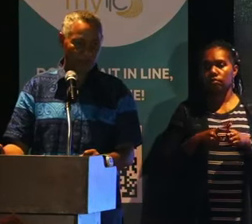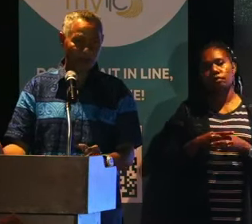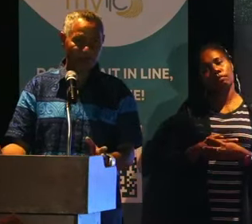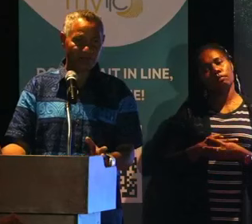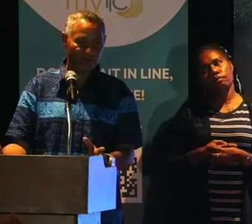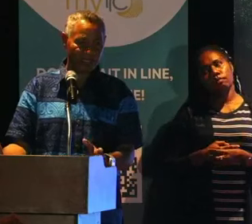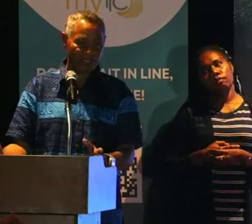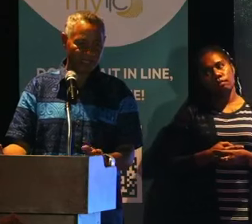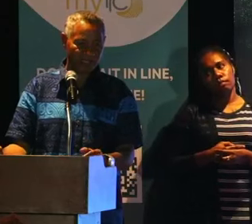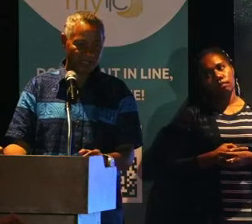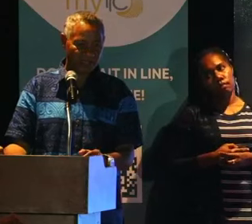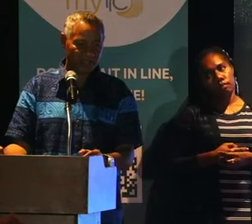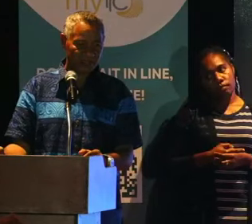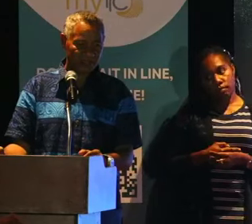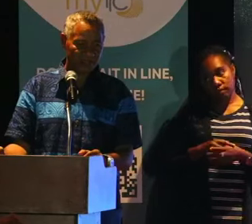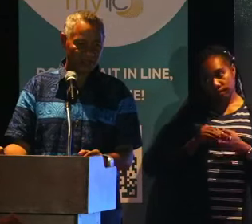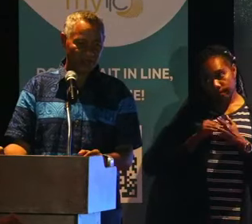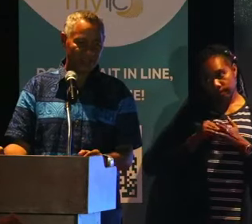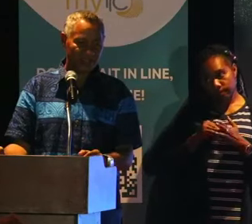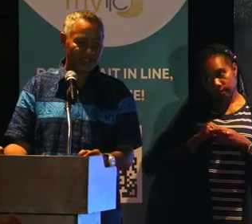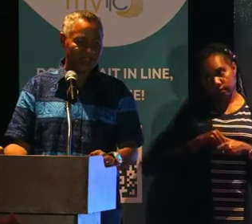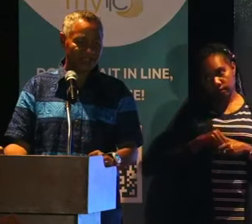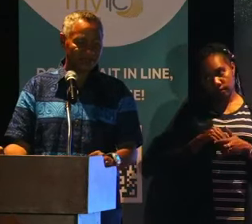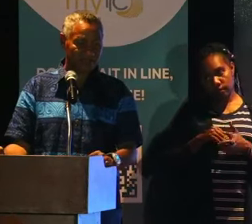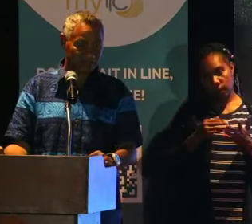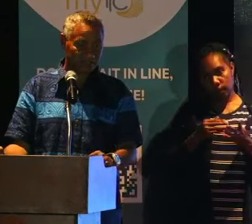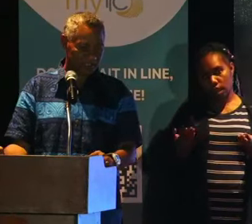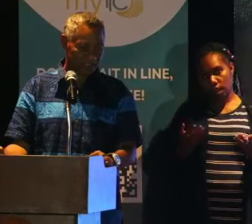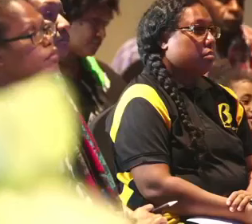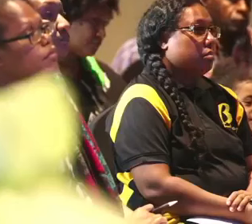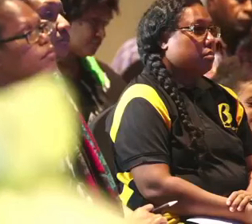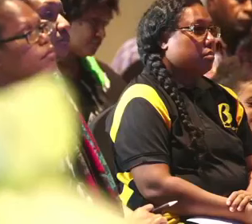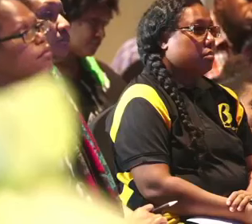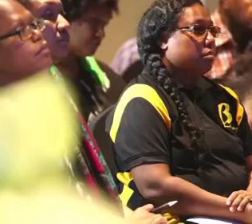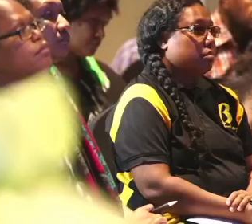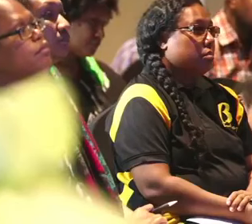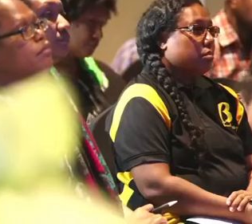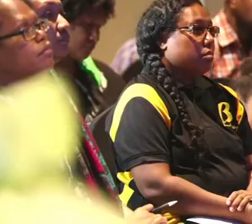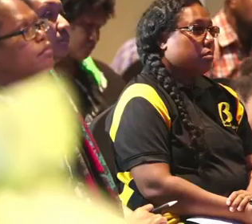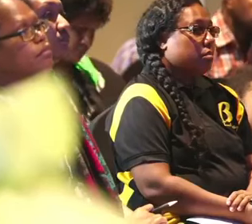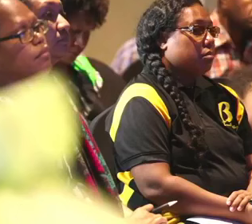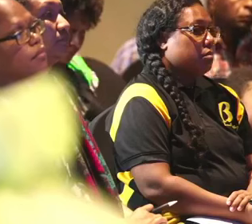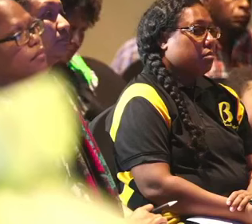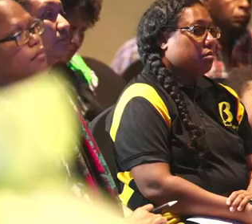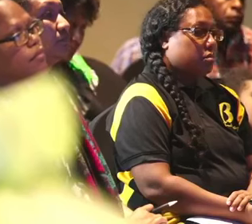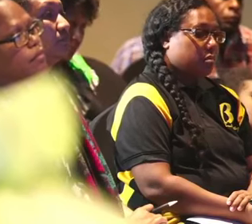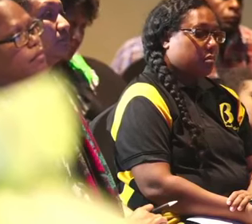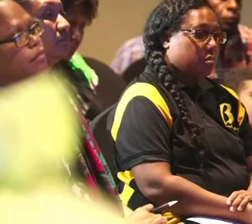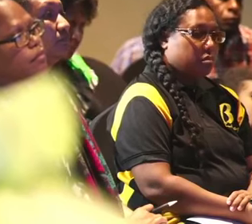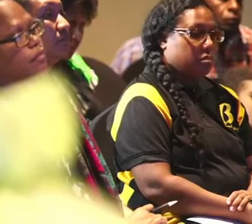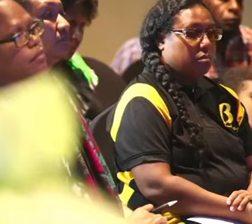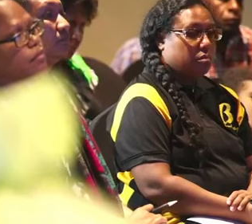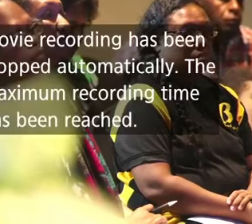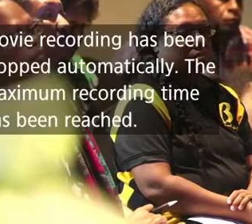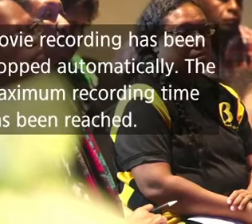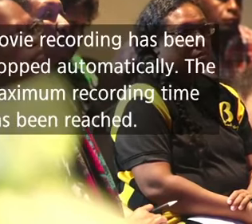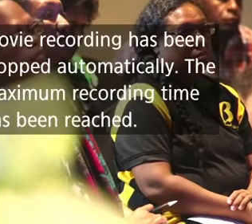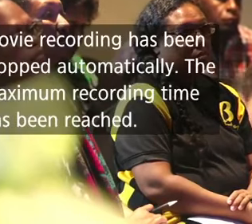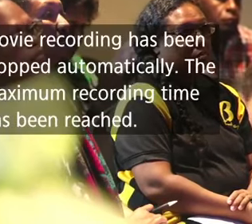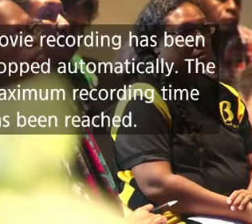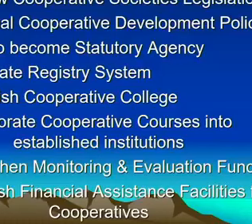So way forward, first, you corporate society registration. Number two, national cooperative development policy. CS